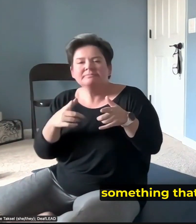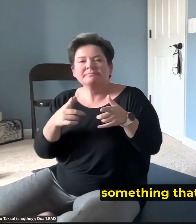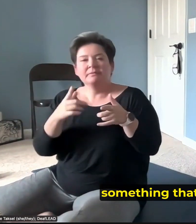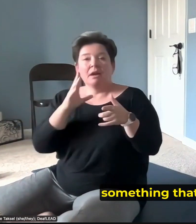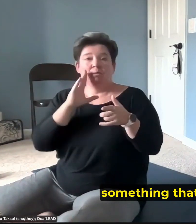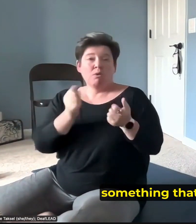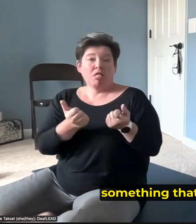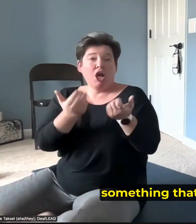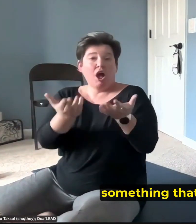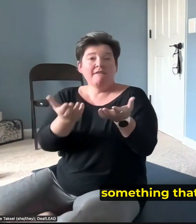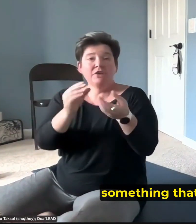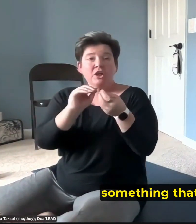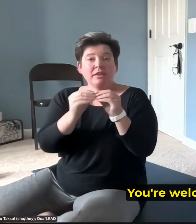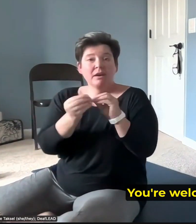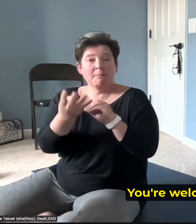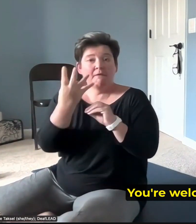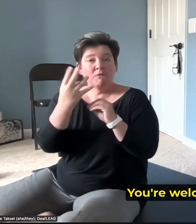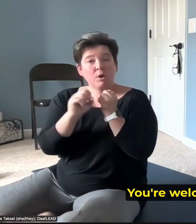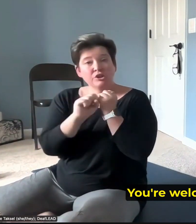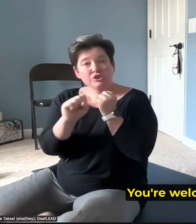that we haven't done, you're welcome to do so.